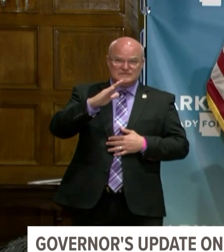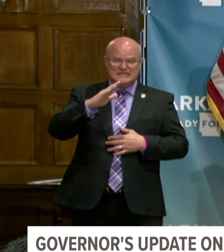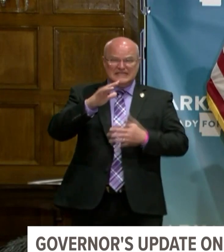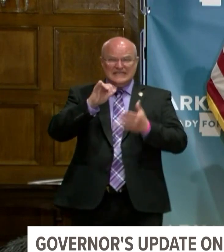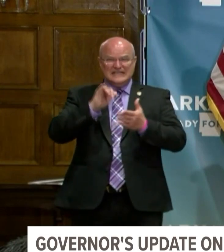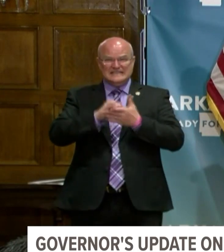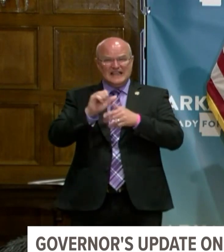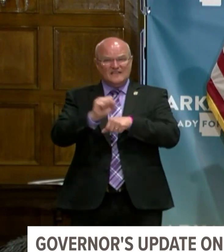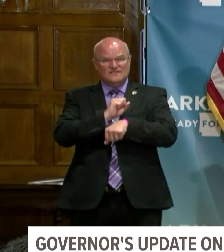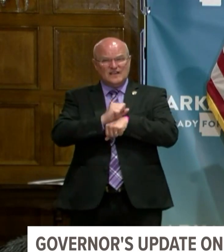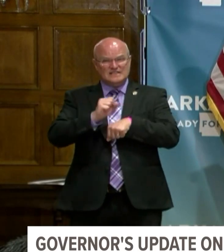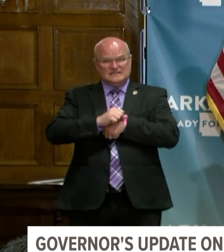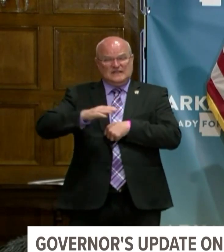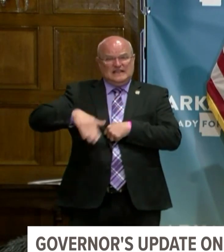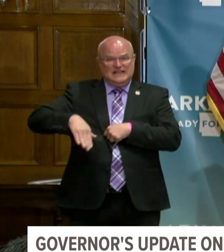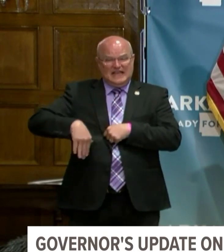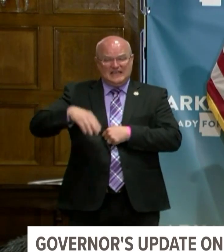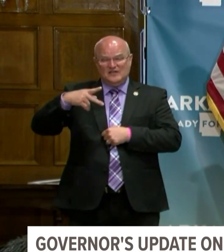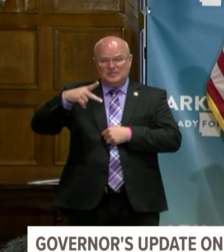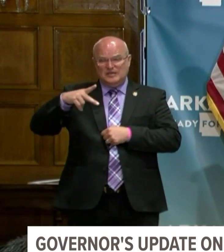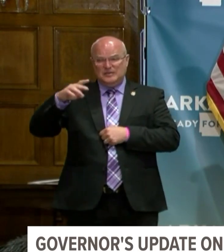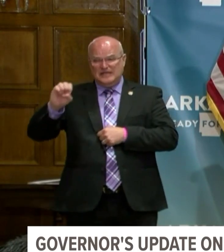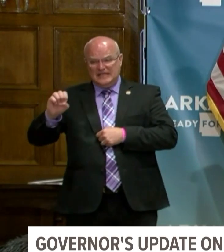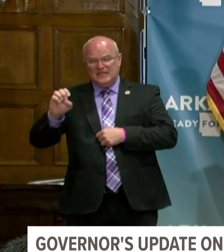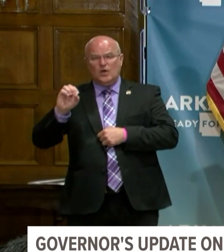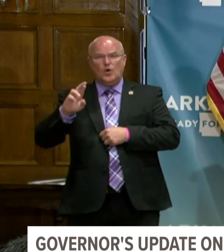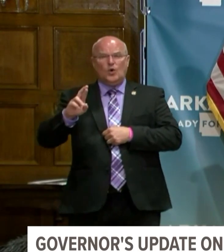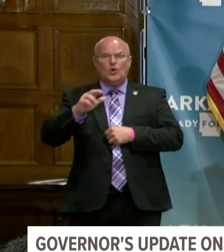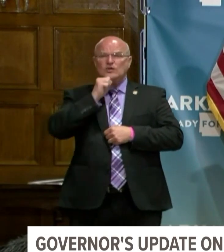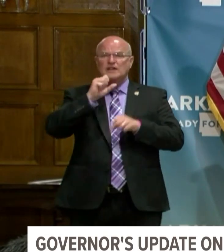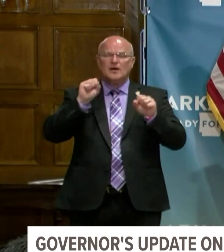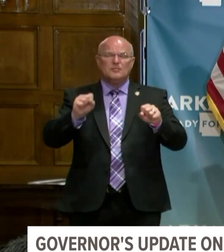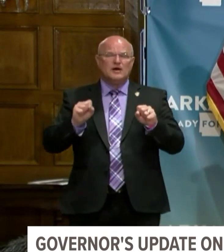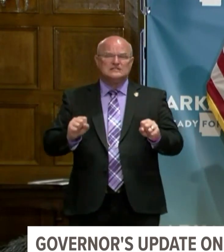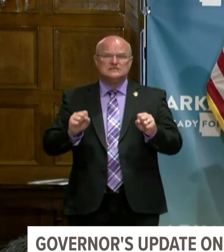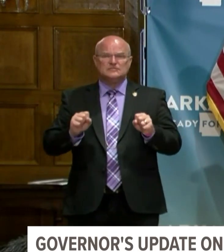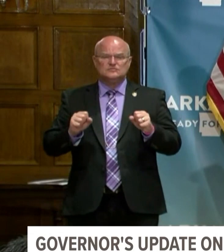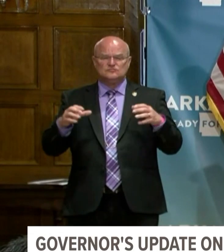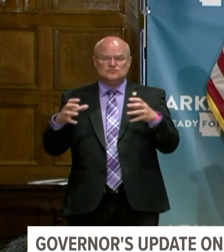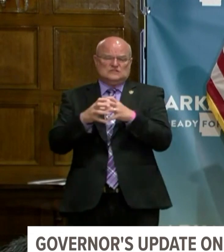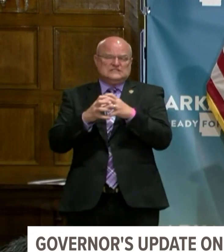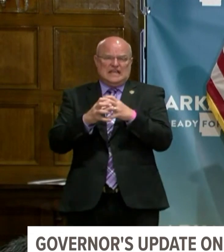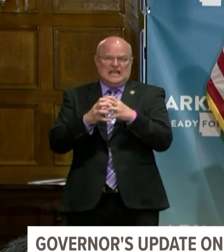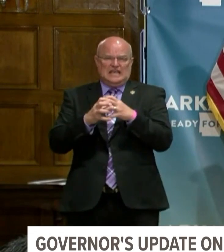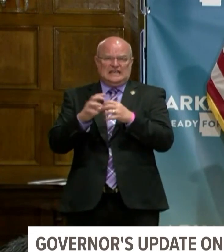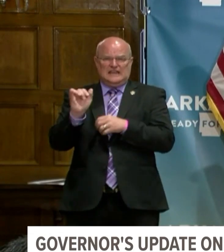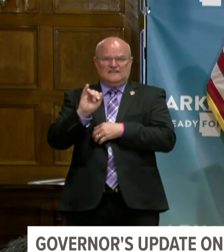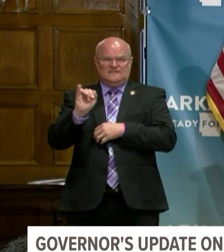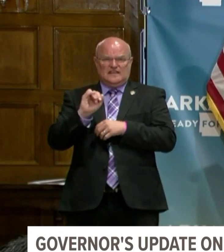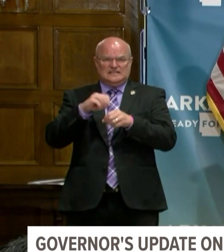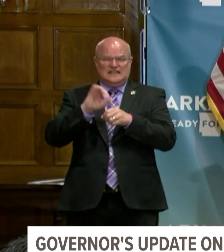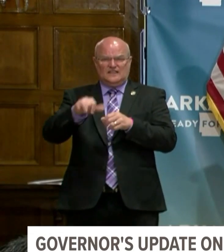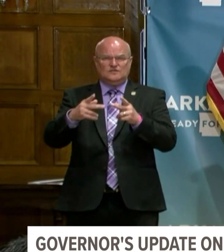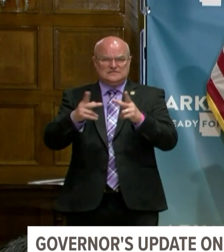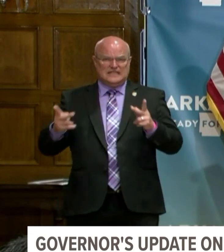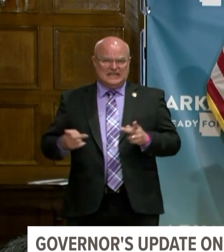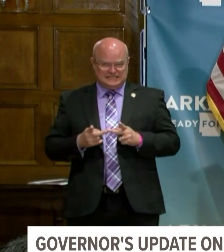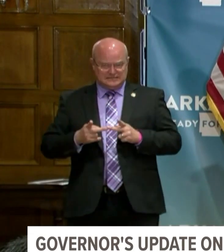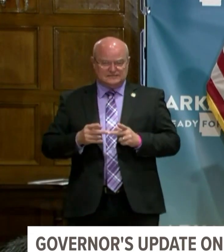Is that a function of a lack of PPE, or is it simply not possible to contain infection in those